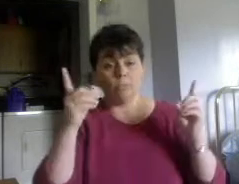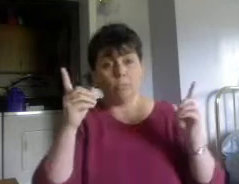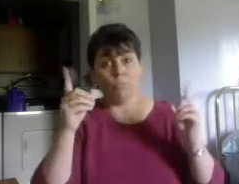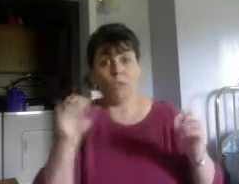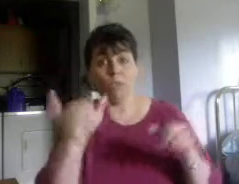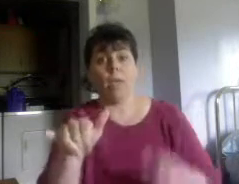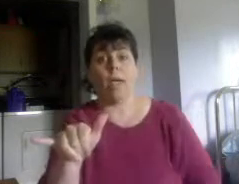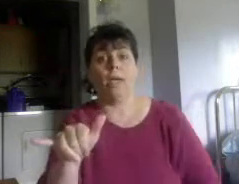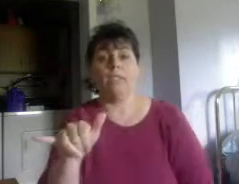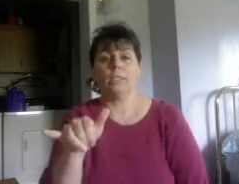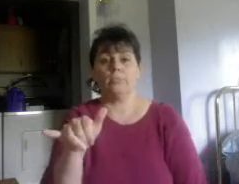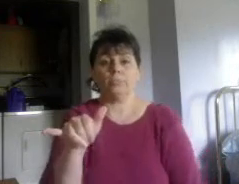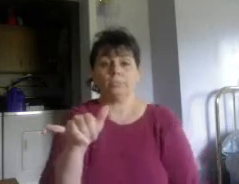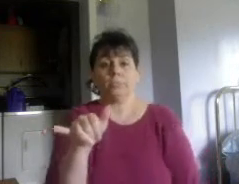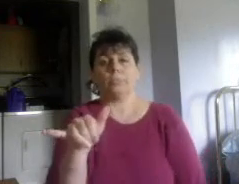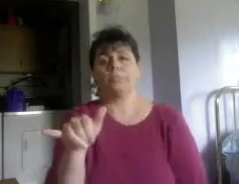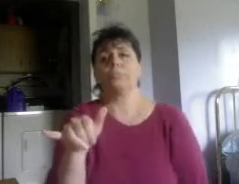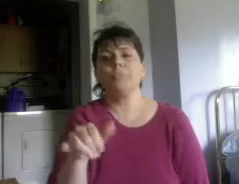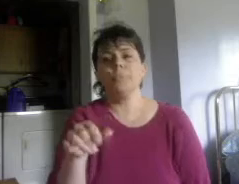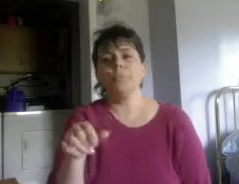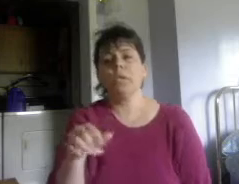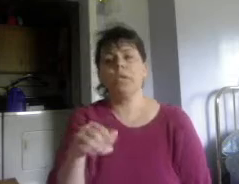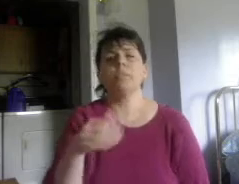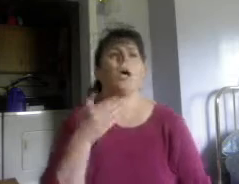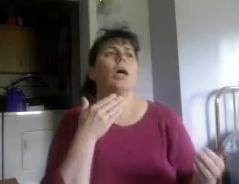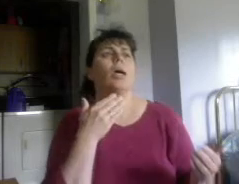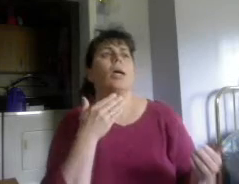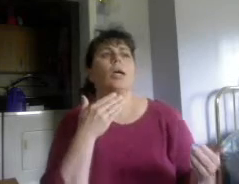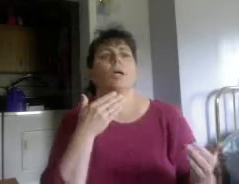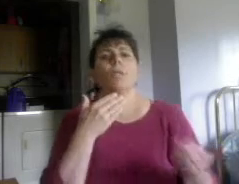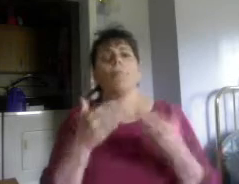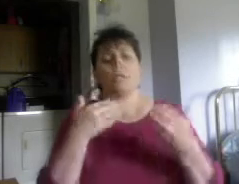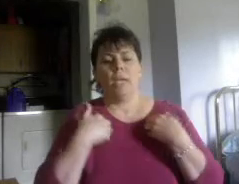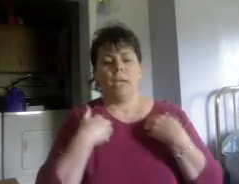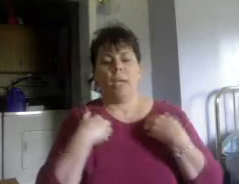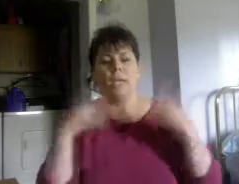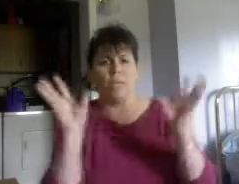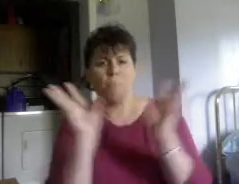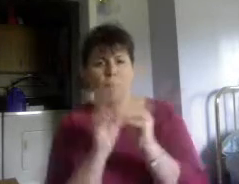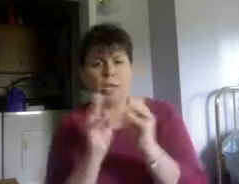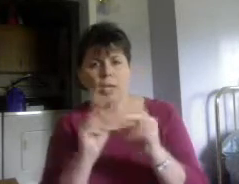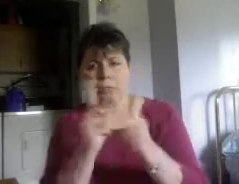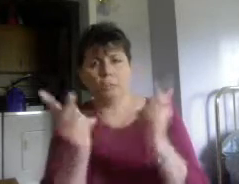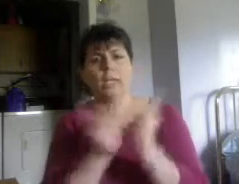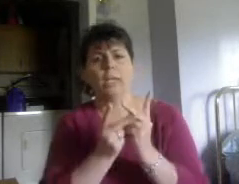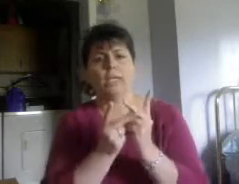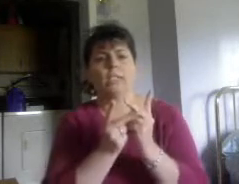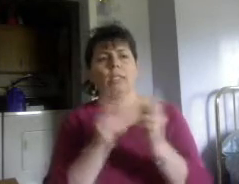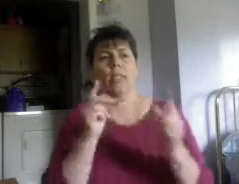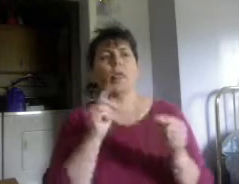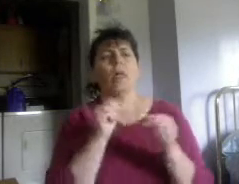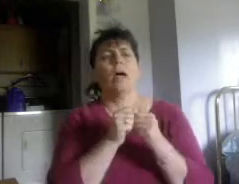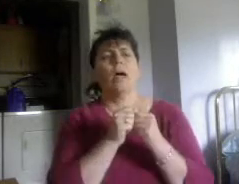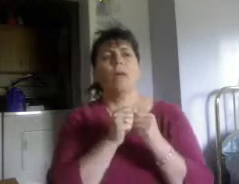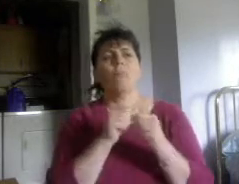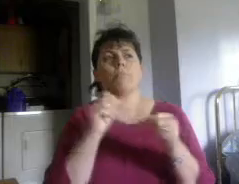or whatever, think about putting up posters around the room. It can be of athletes, of musicians,